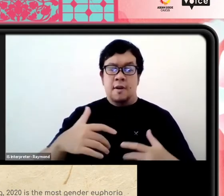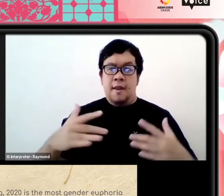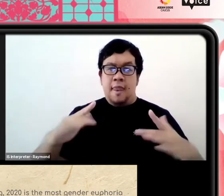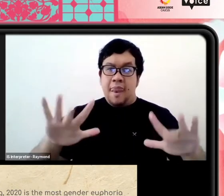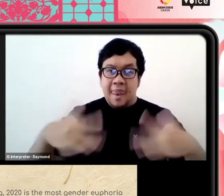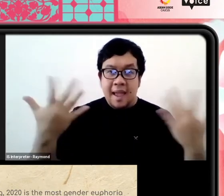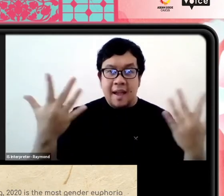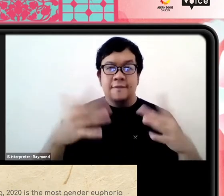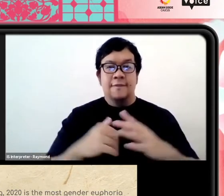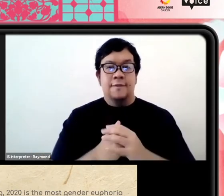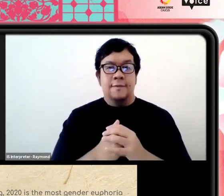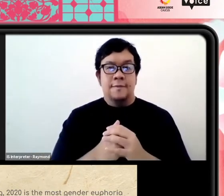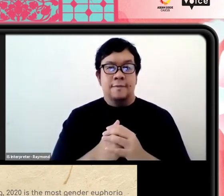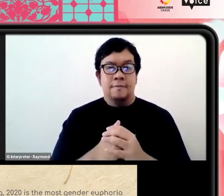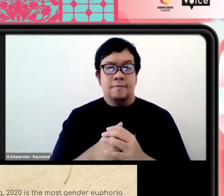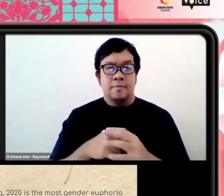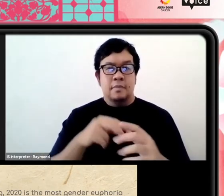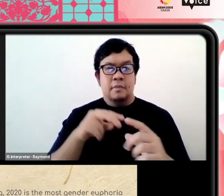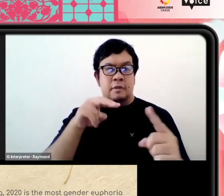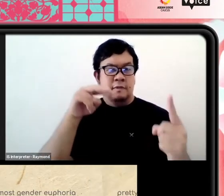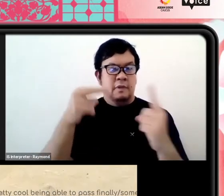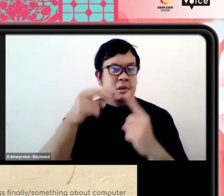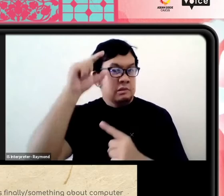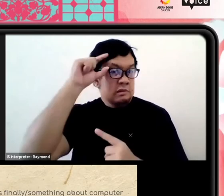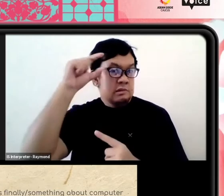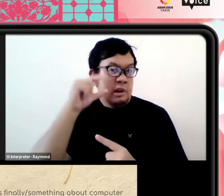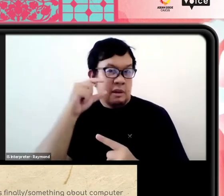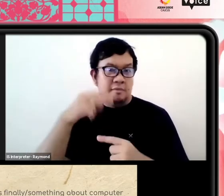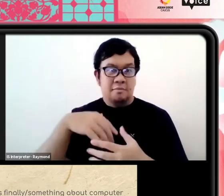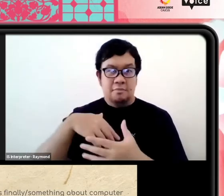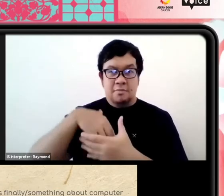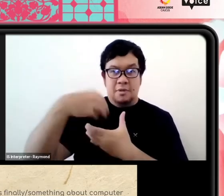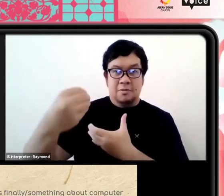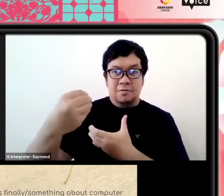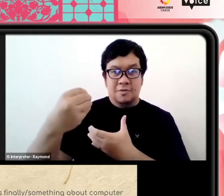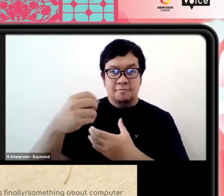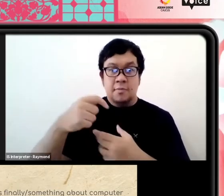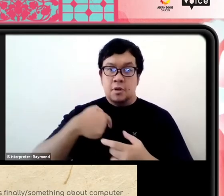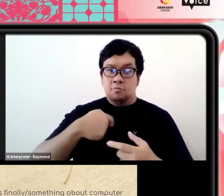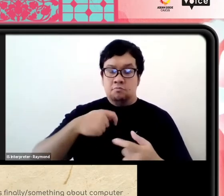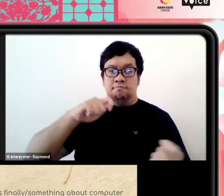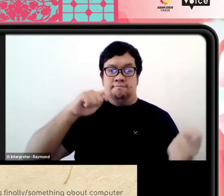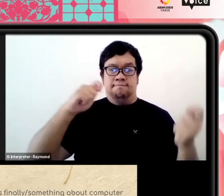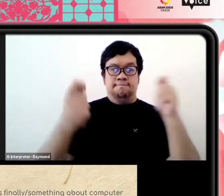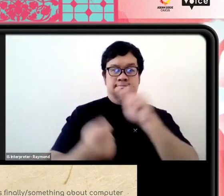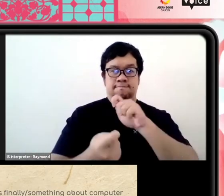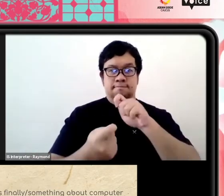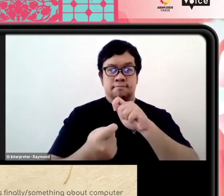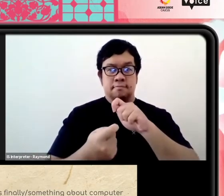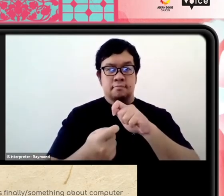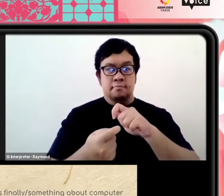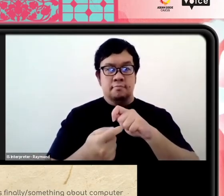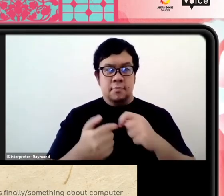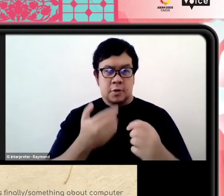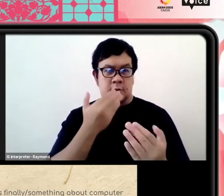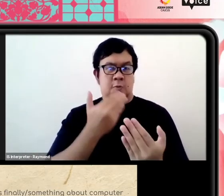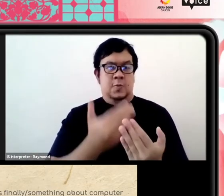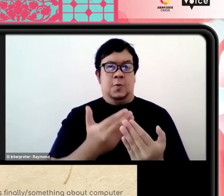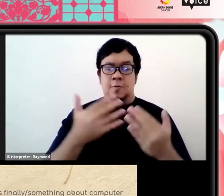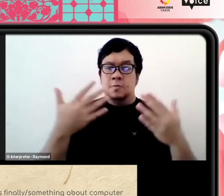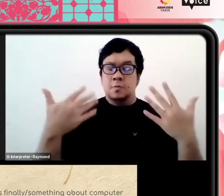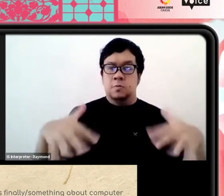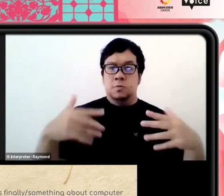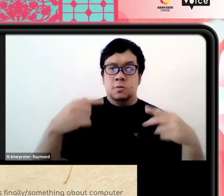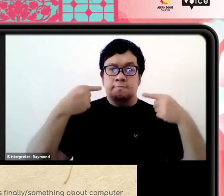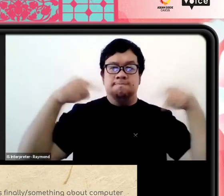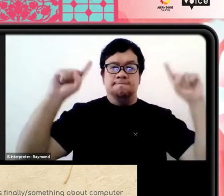if you don't go outside in the first place. The twist being, it's pretty cool to be able to pass, finally. Something about computer screens